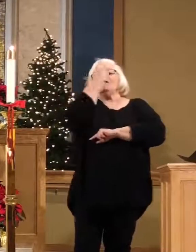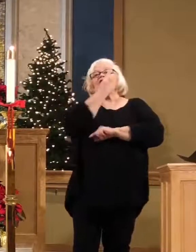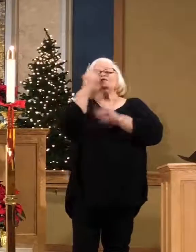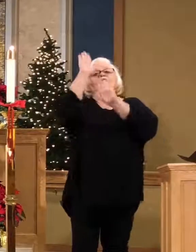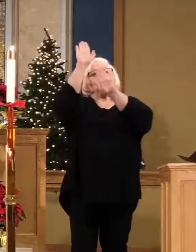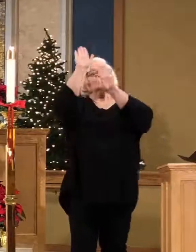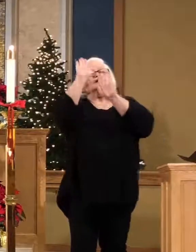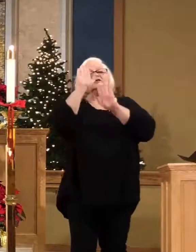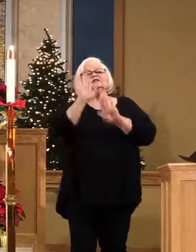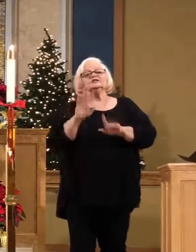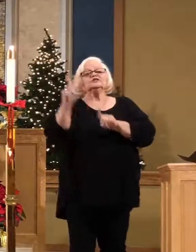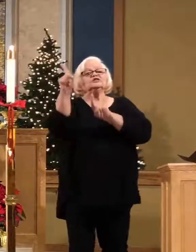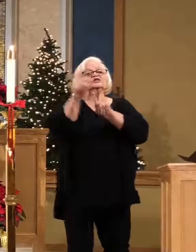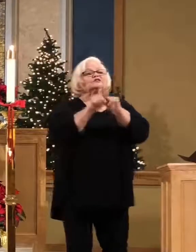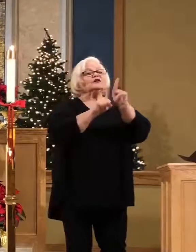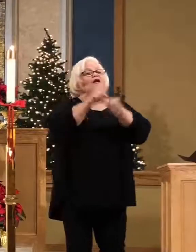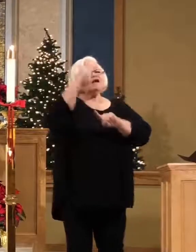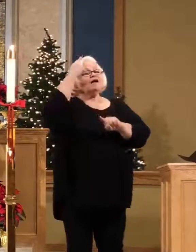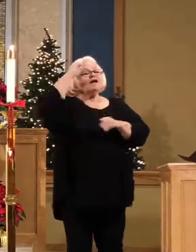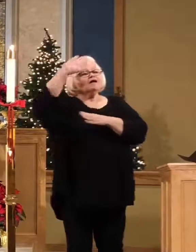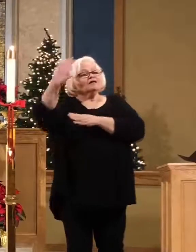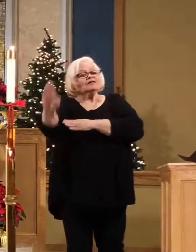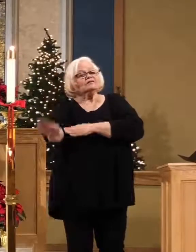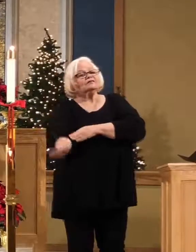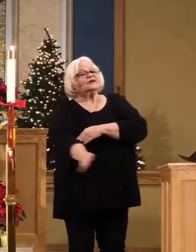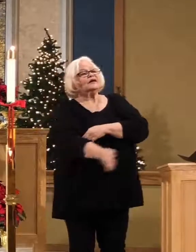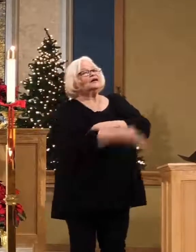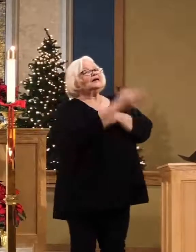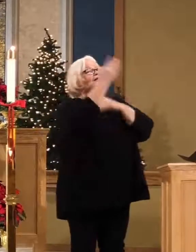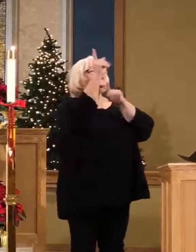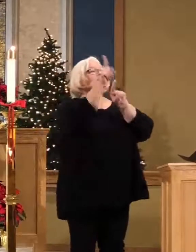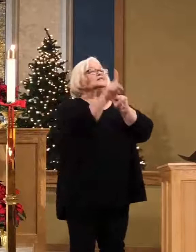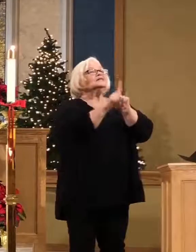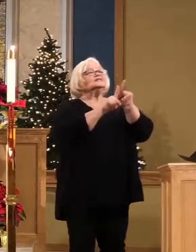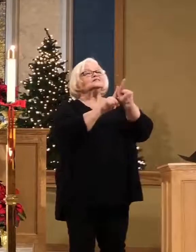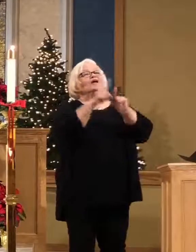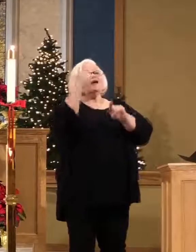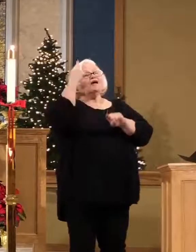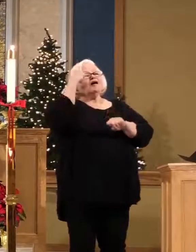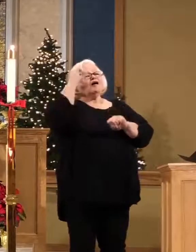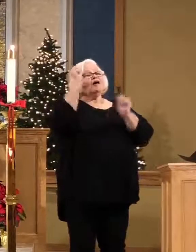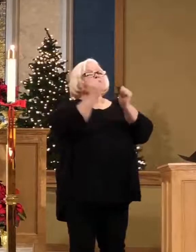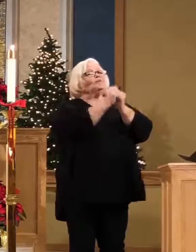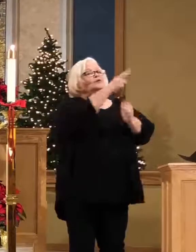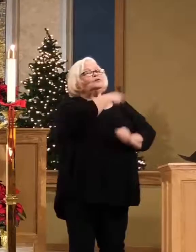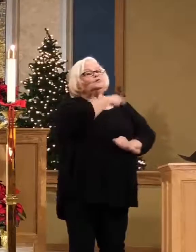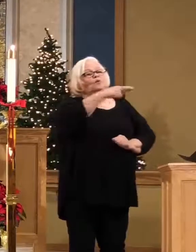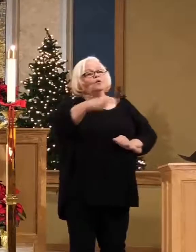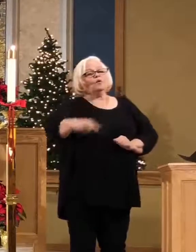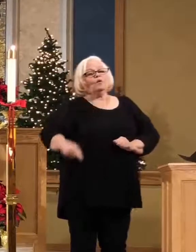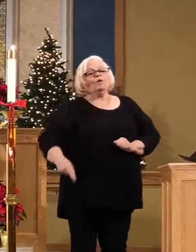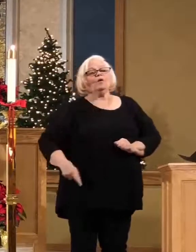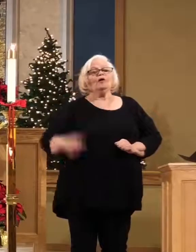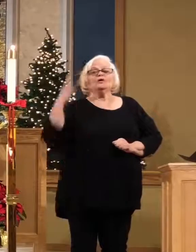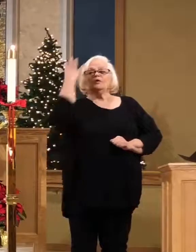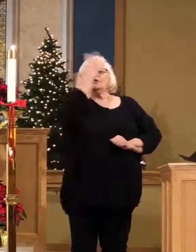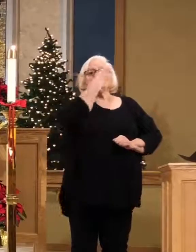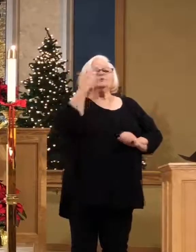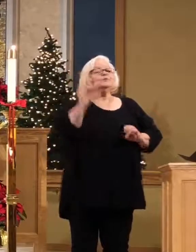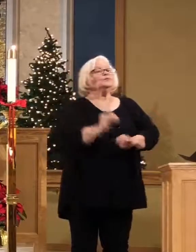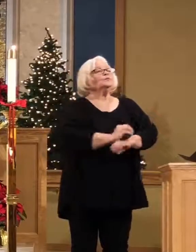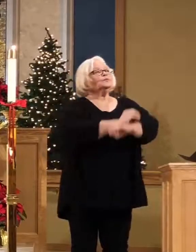Star of wonder, star of light, star with